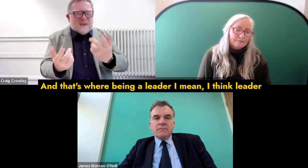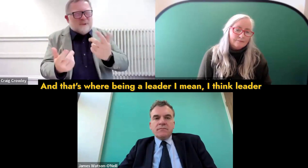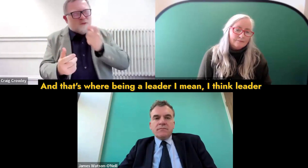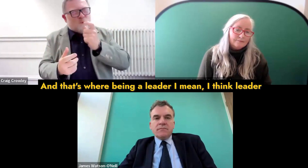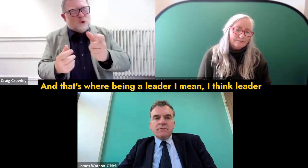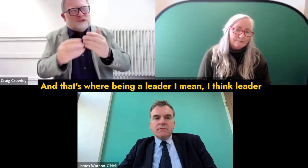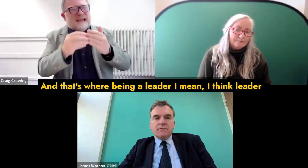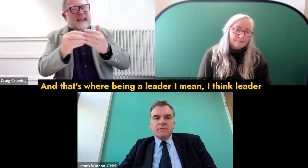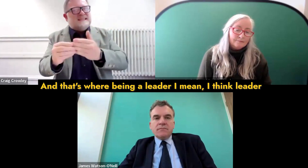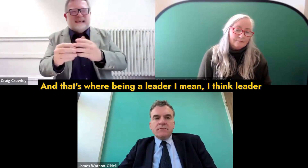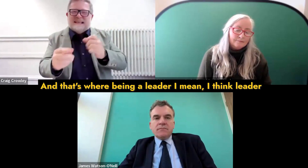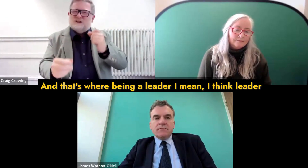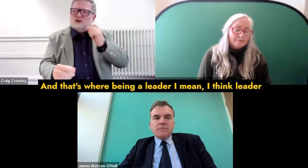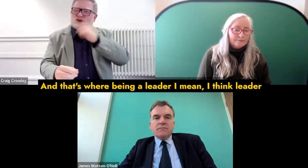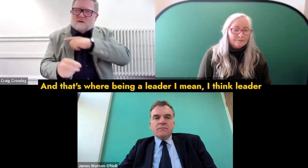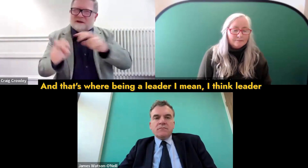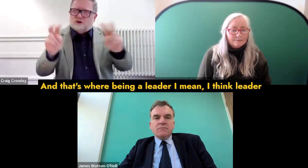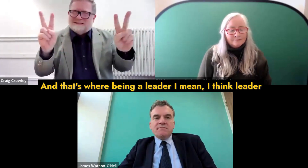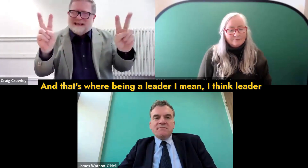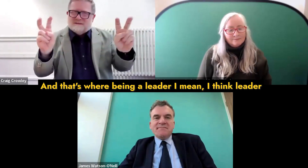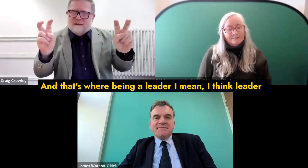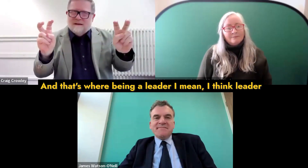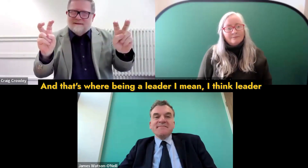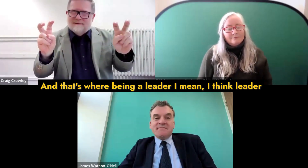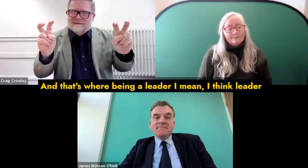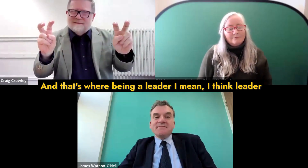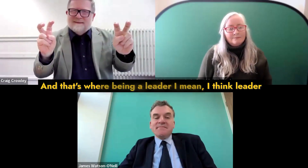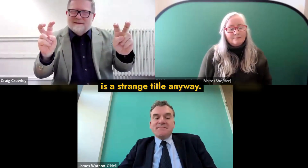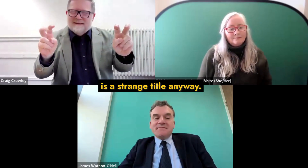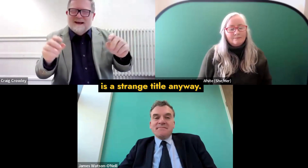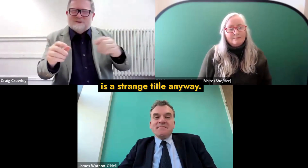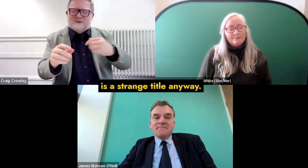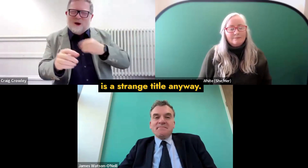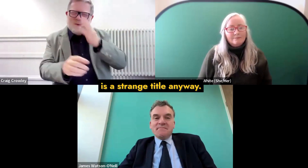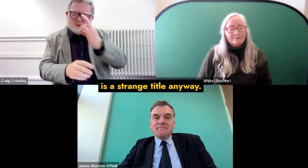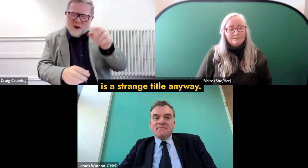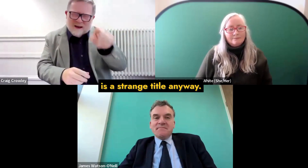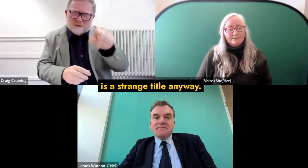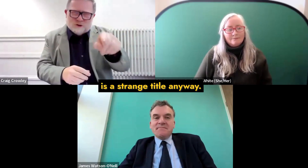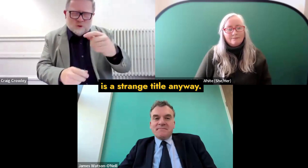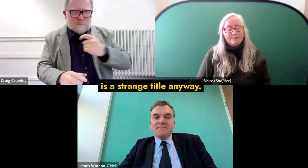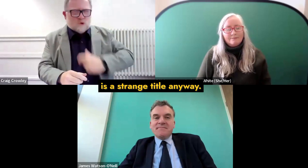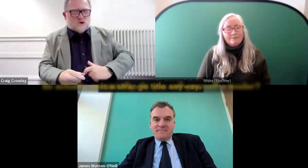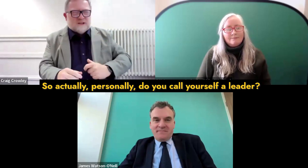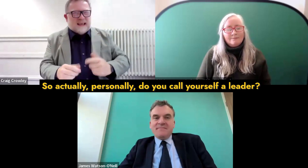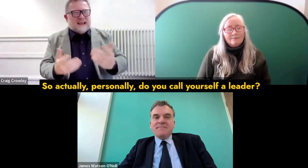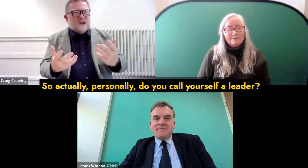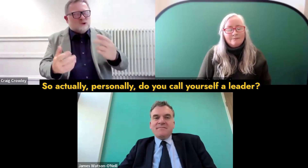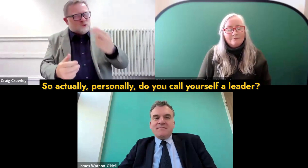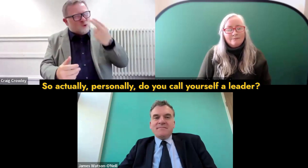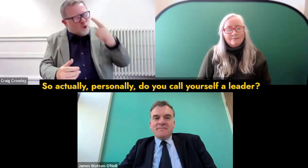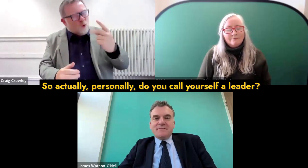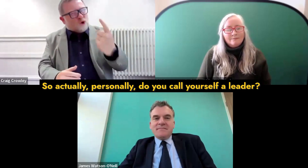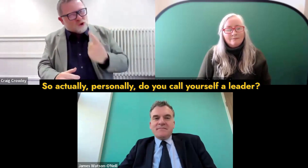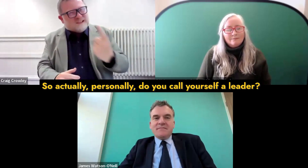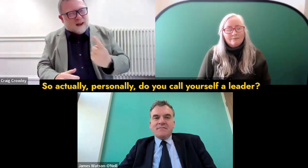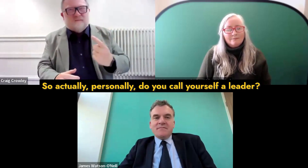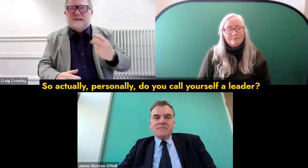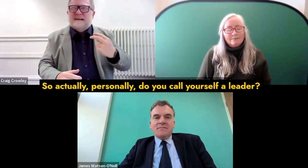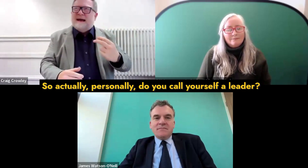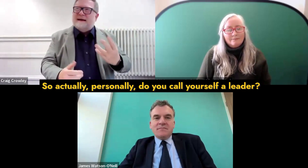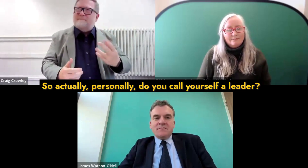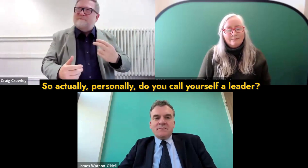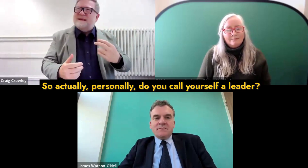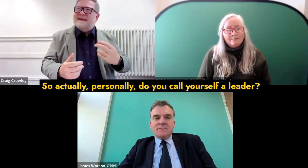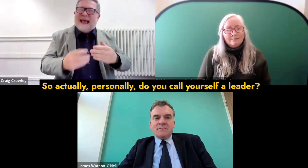And that's where being a leader, I think leader is a strange title anyway. So actually,